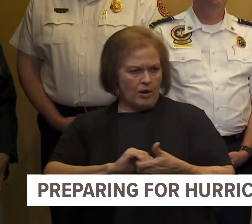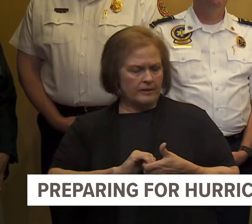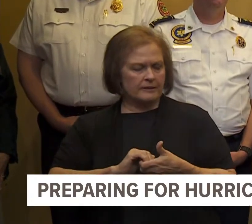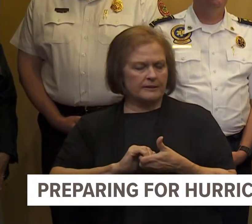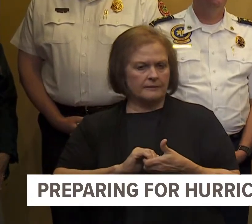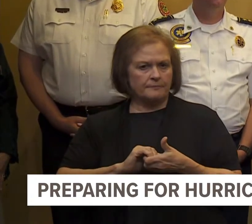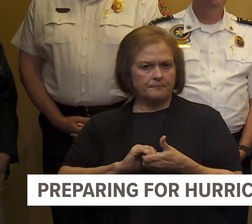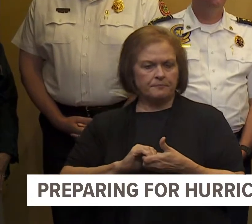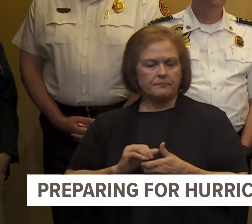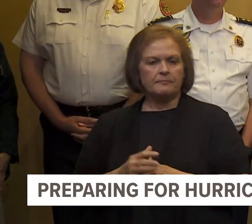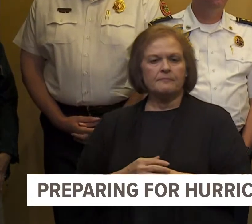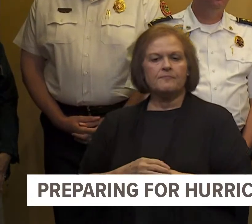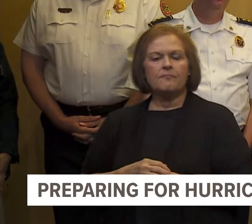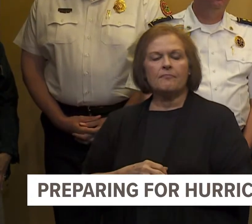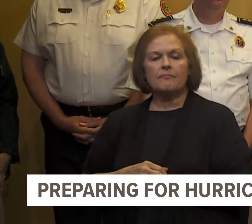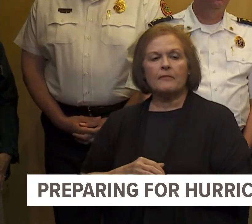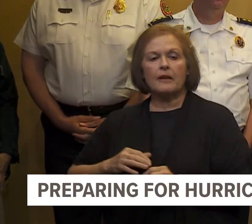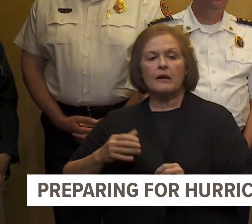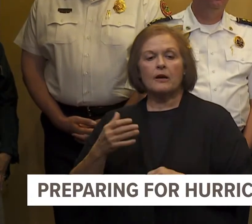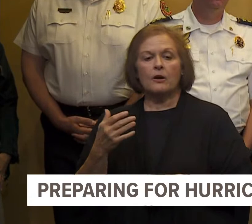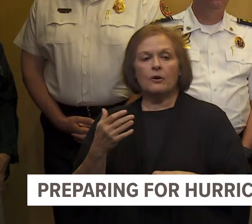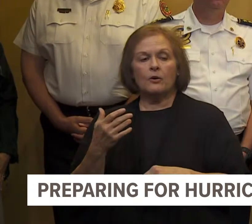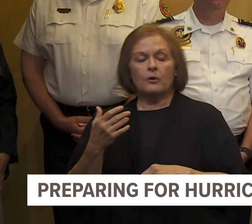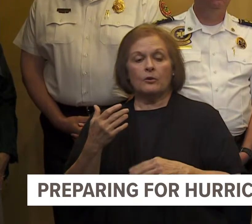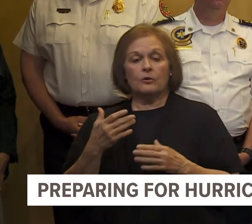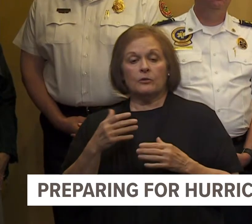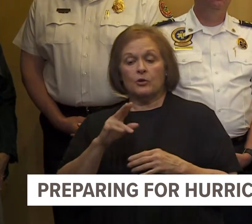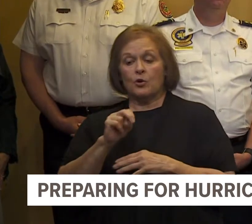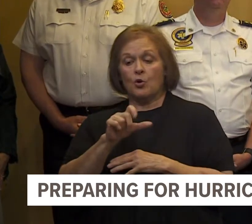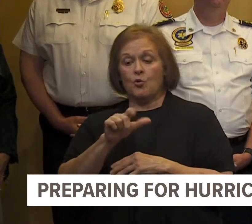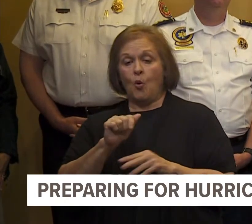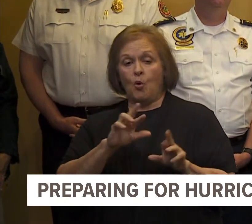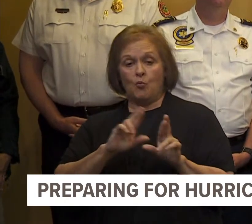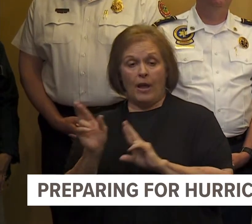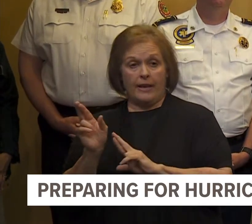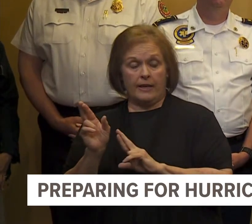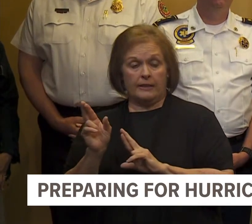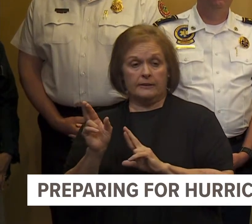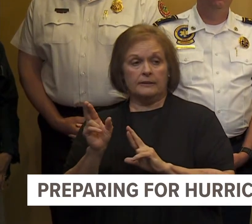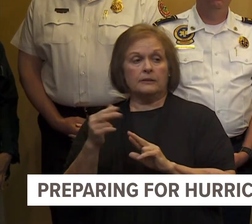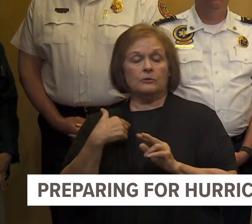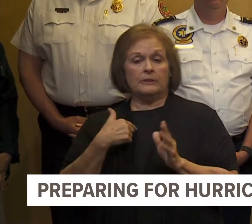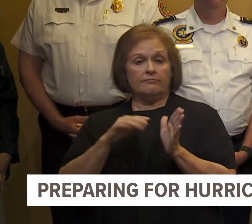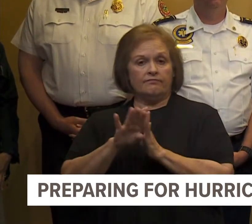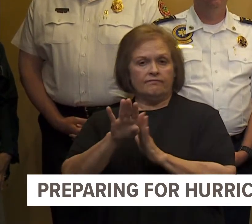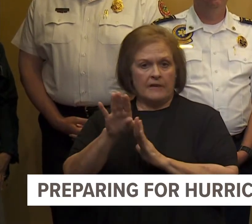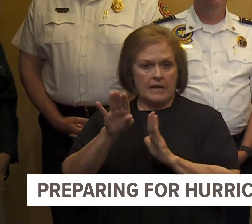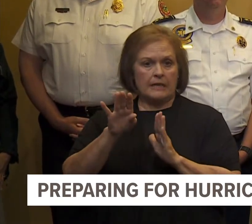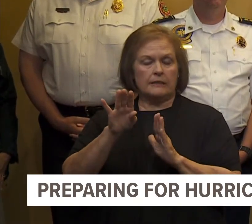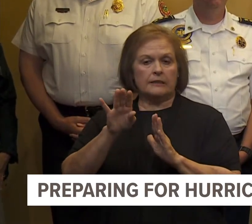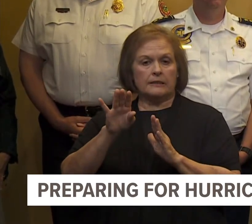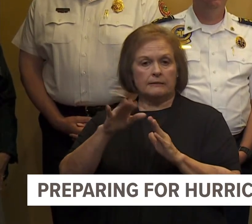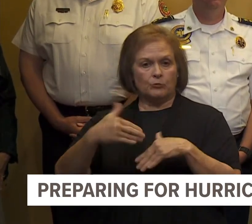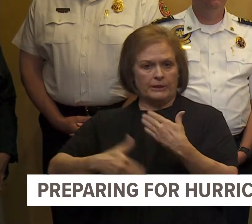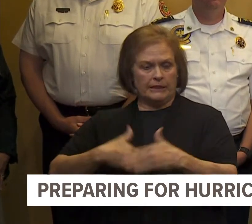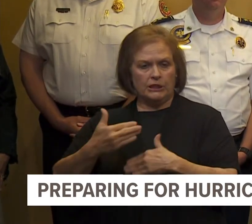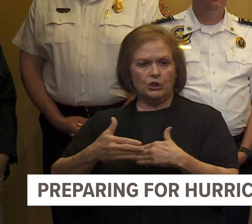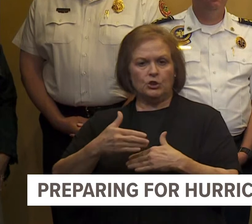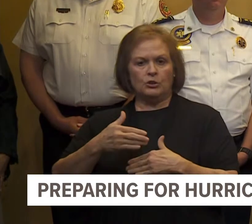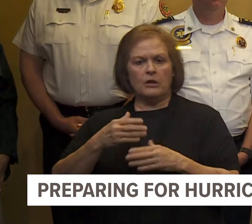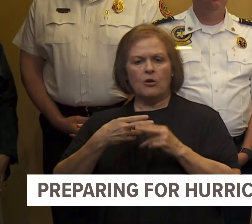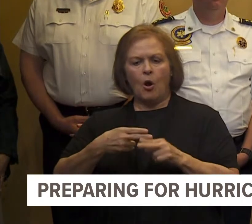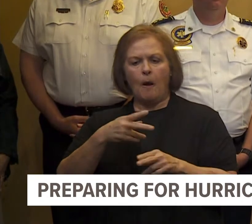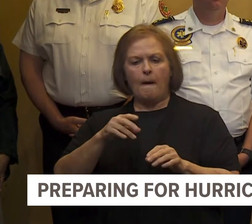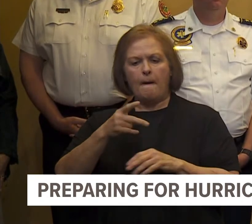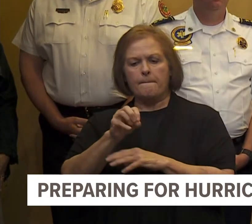that regard, which we're happy about. We, through NOLA Ready, we've began developing a standard operating procedure post-event called